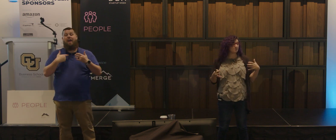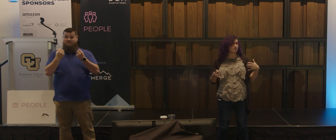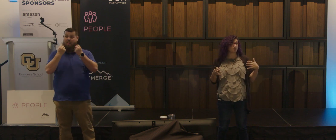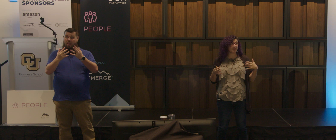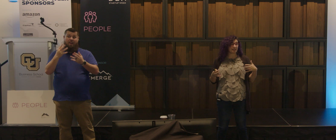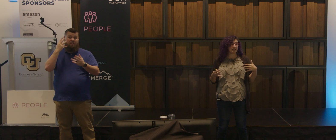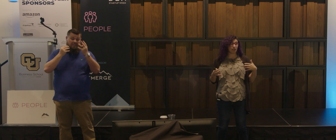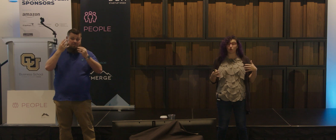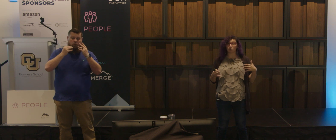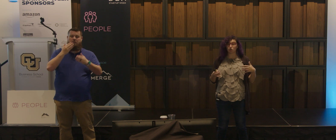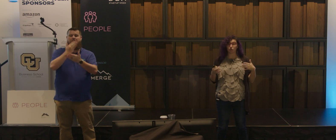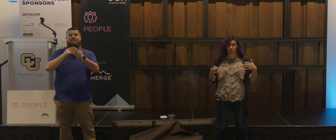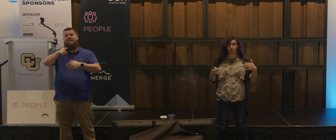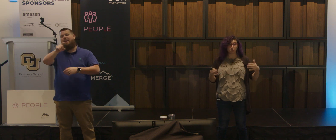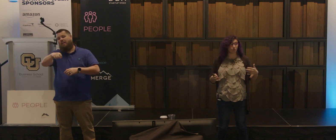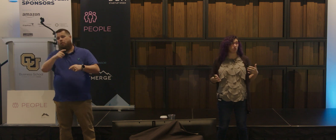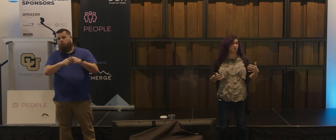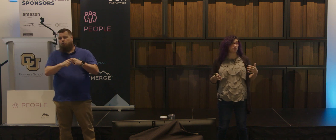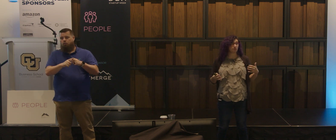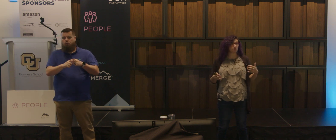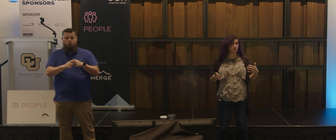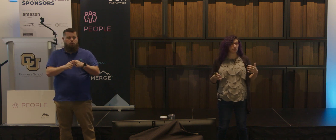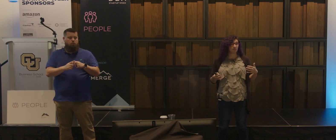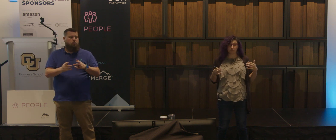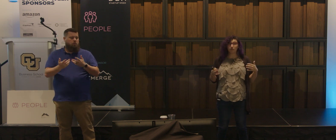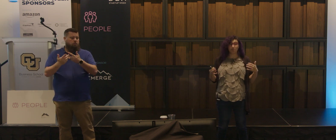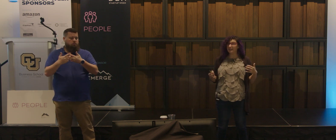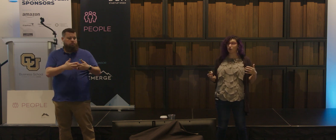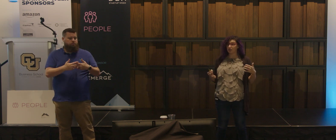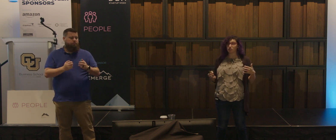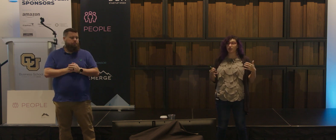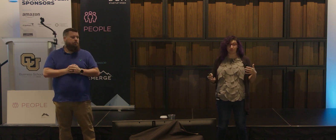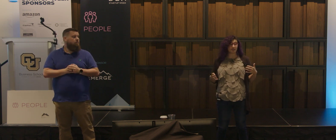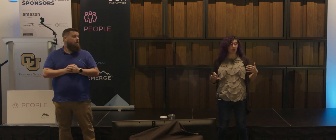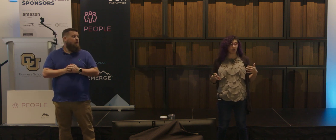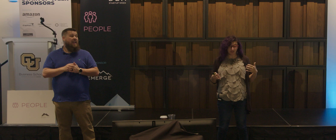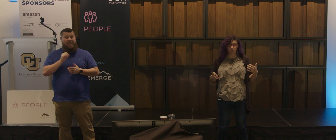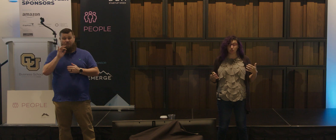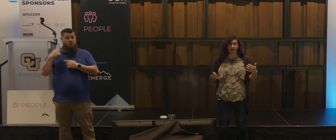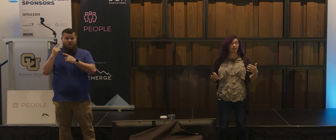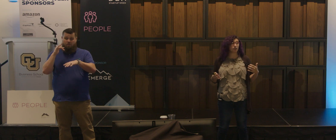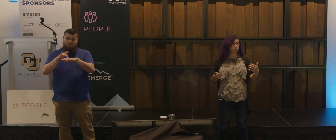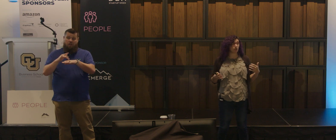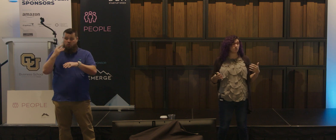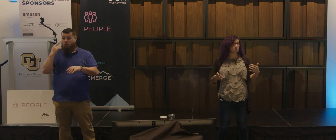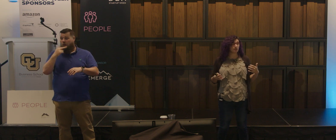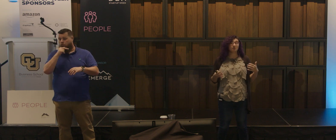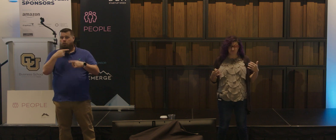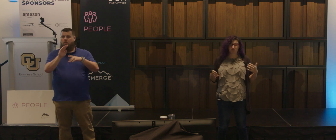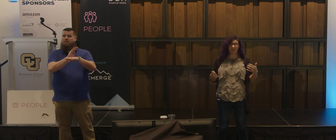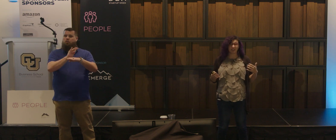of the pieces that they need in order to wrangle squirrels. If you've ever been in a restaurant at busy hour, you're wrangling